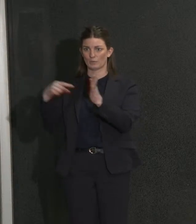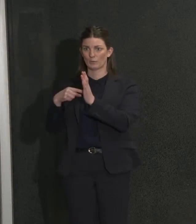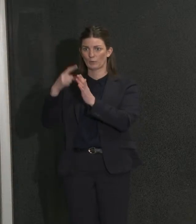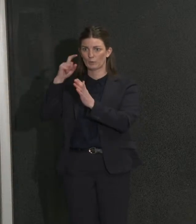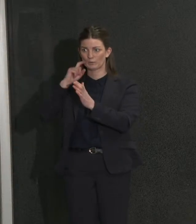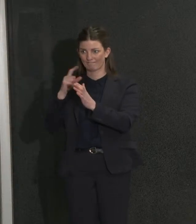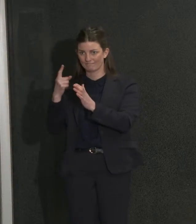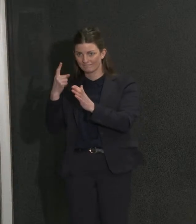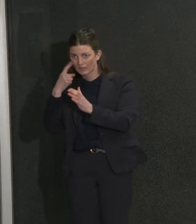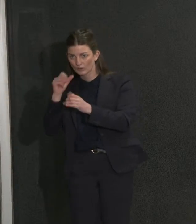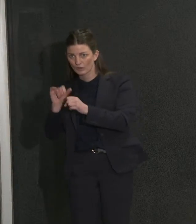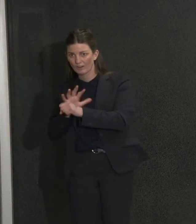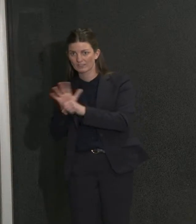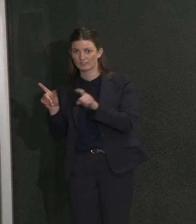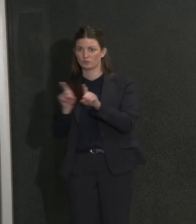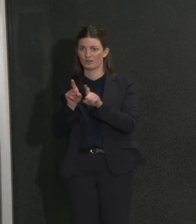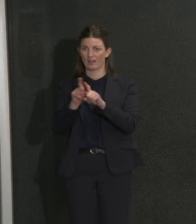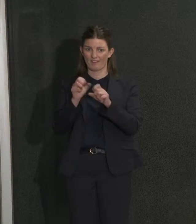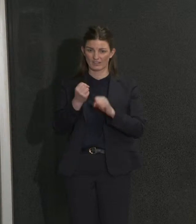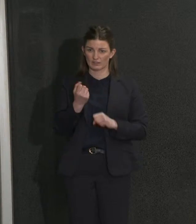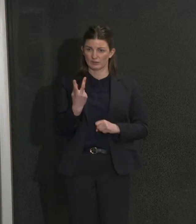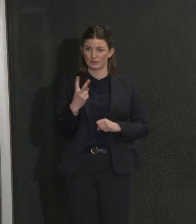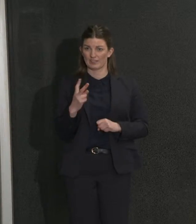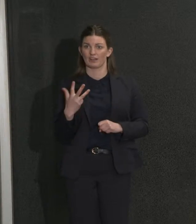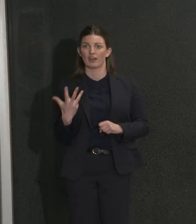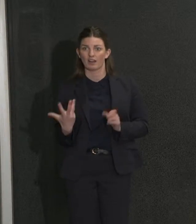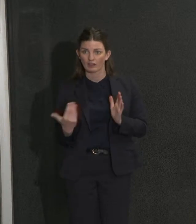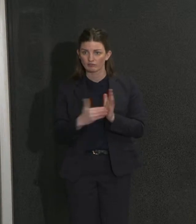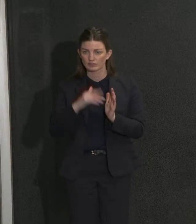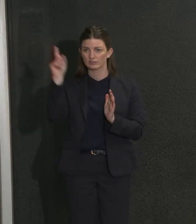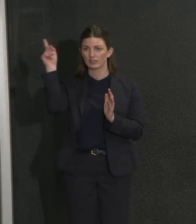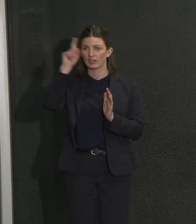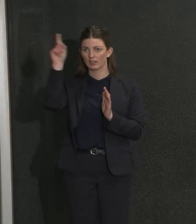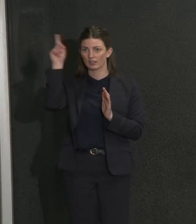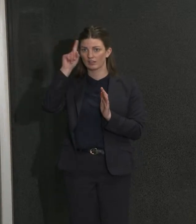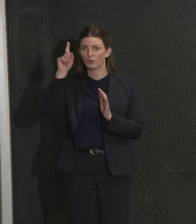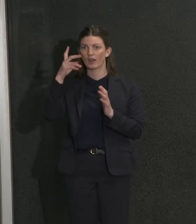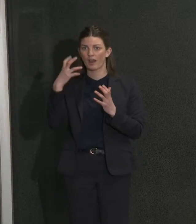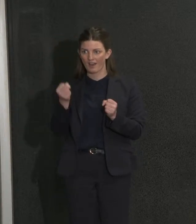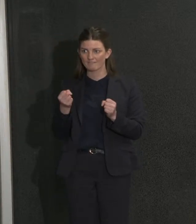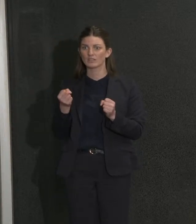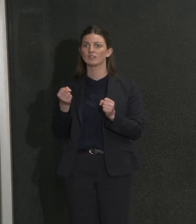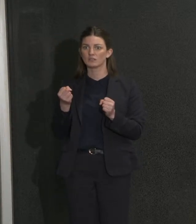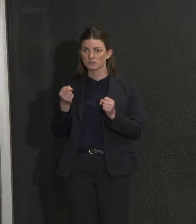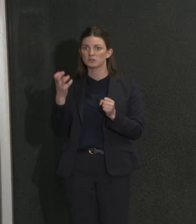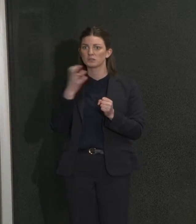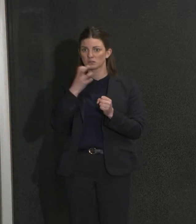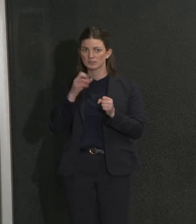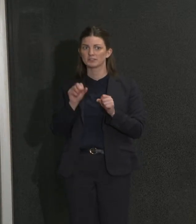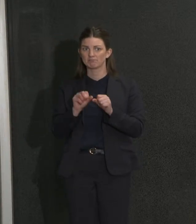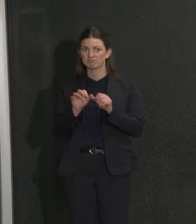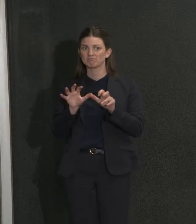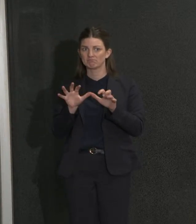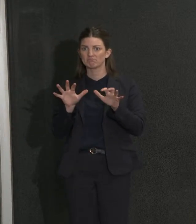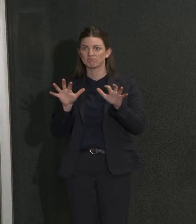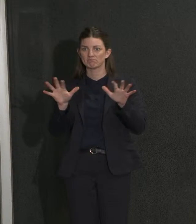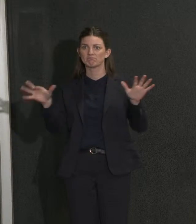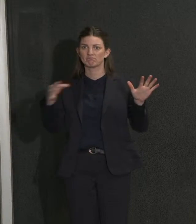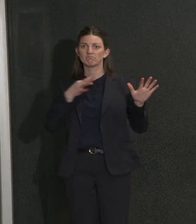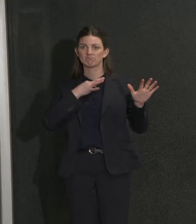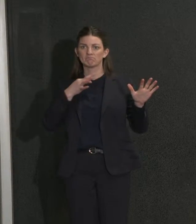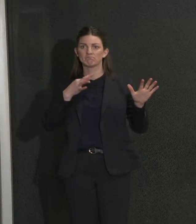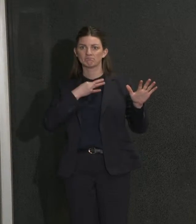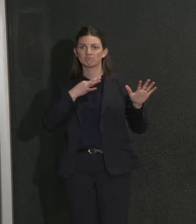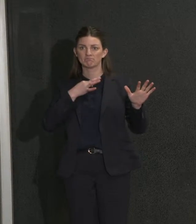chains of transmission. We have ongoing investigations around source of acquisition. We have wastewater detects now in a number of different parts of our state, and we have